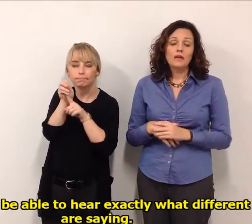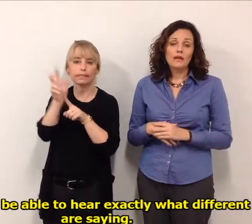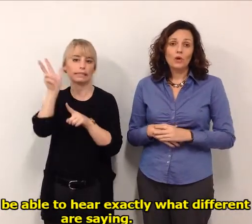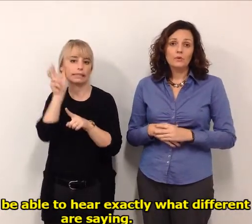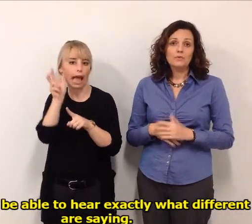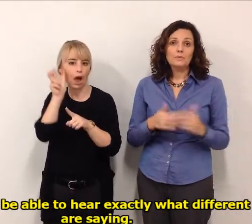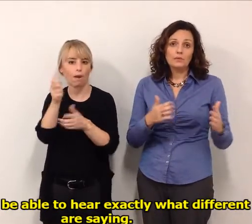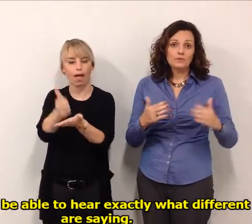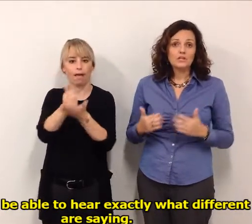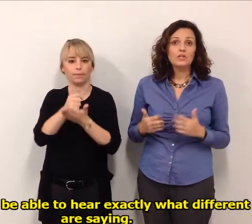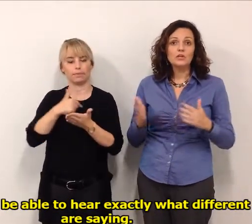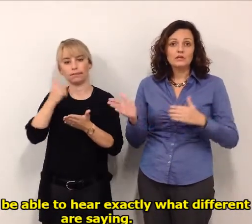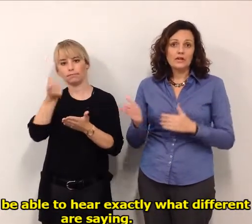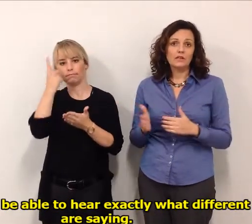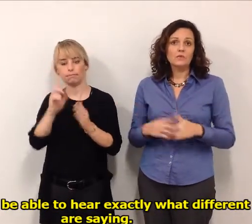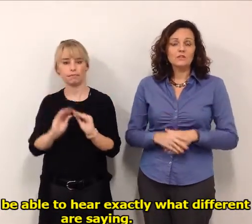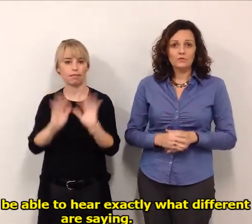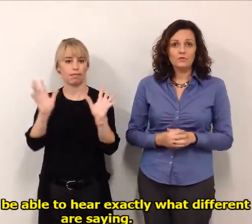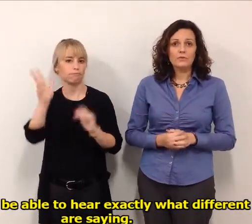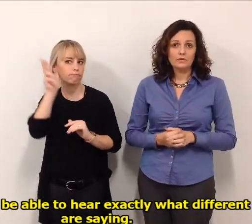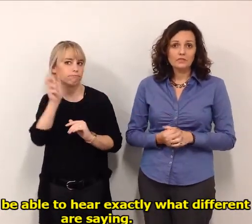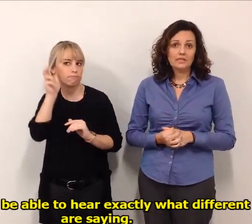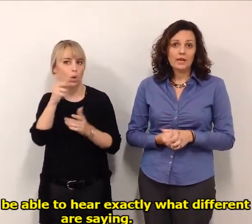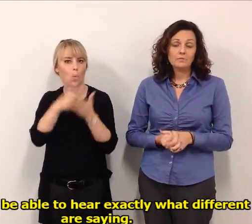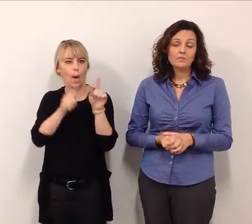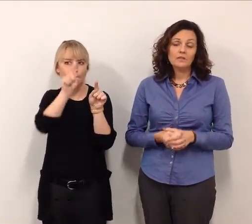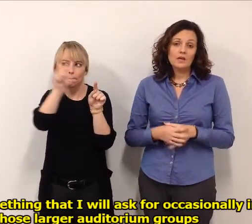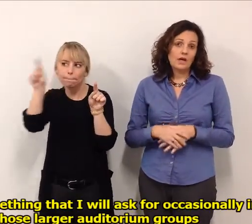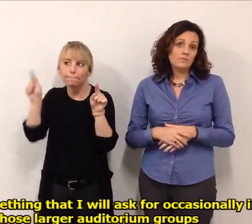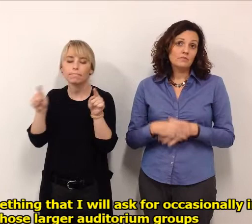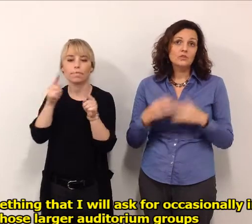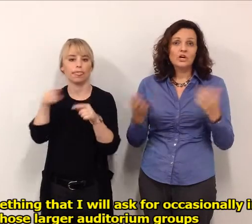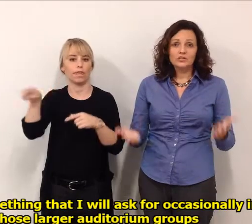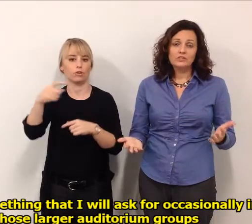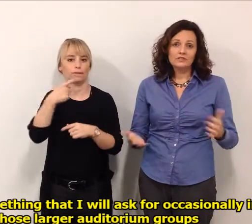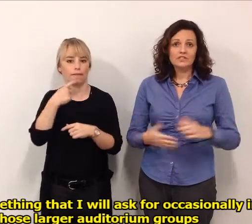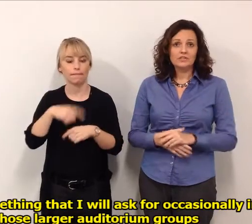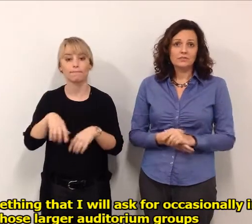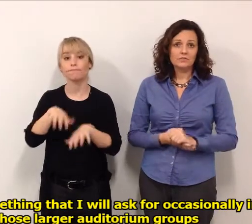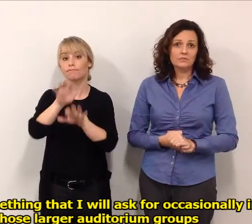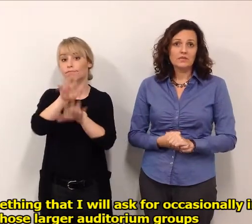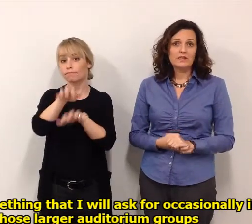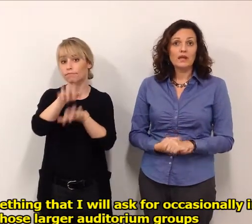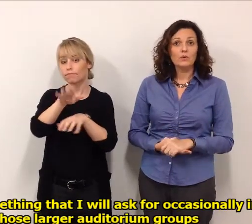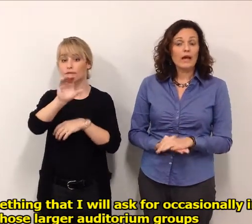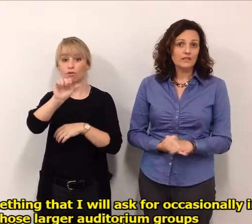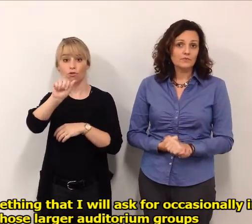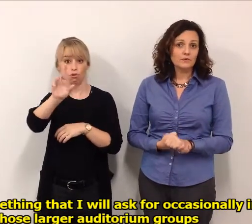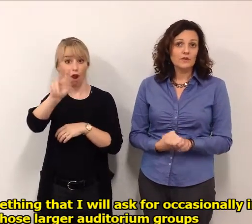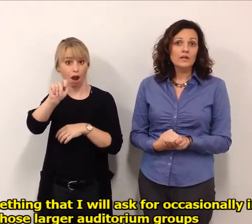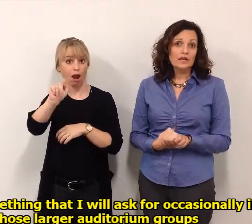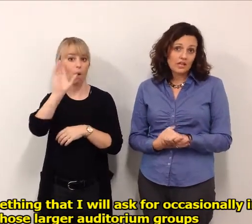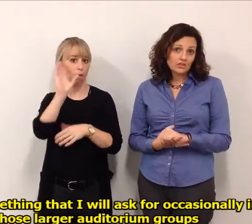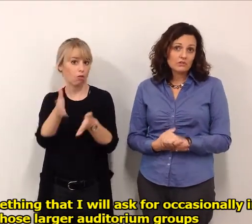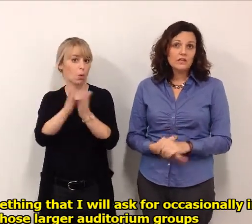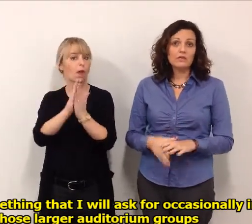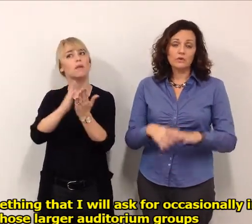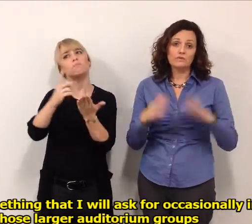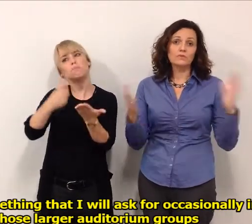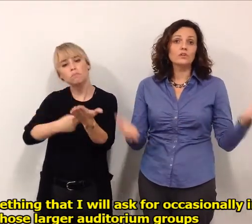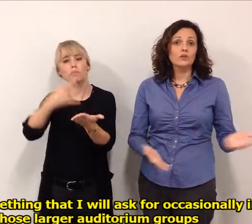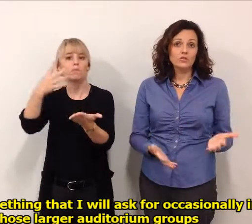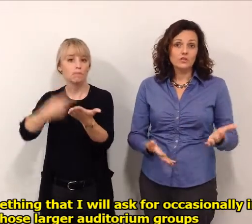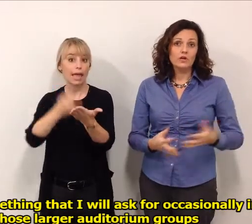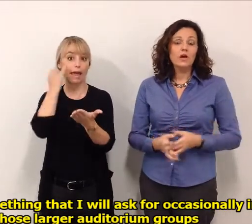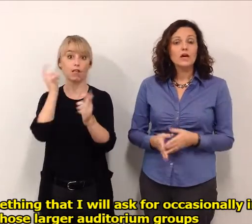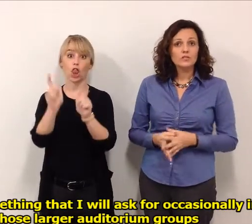sound and helping me be able to hear exactly what different people are saying. CART is also something that I will ask for occasionally in one